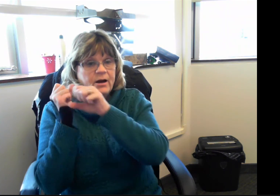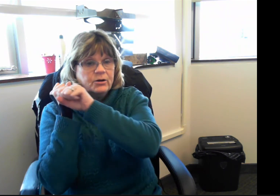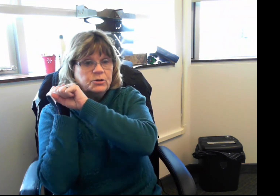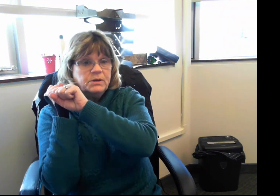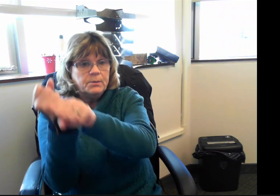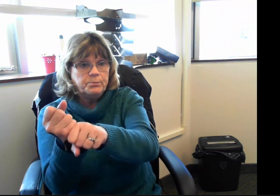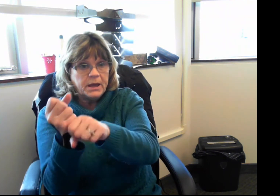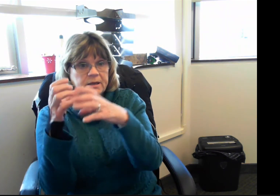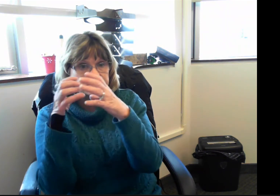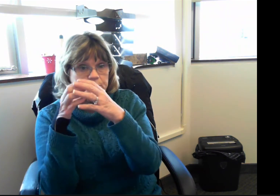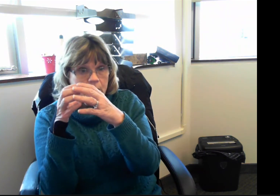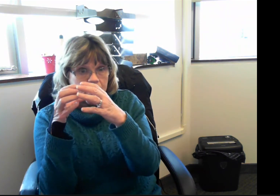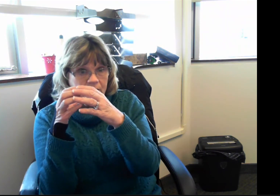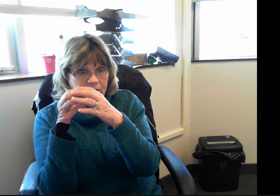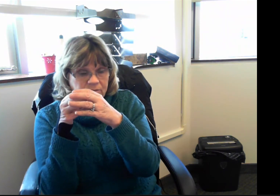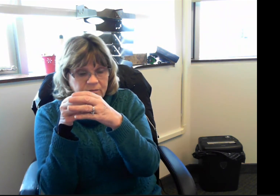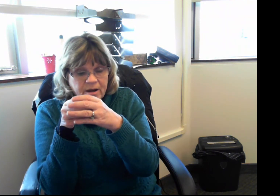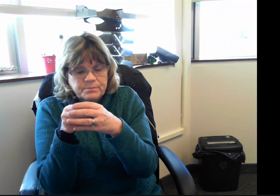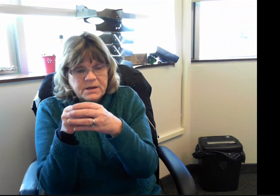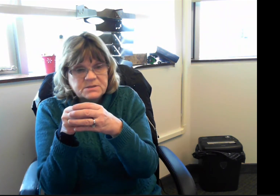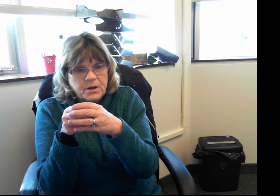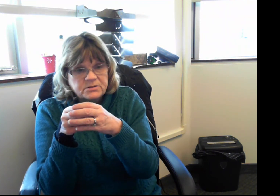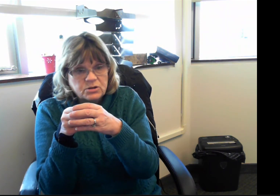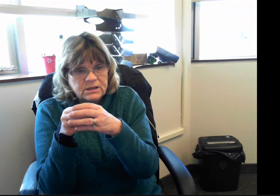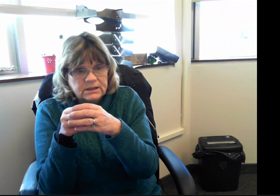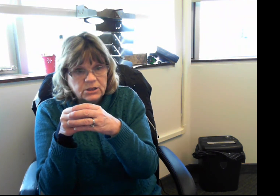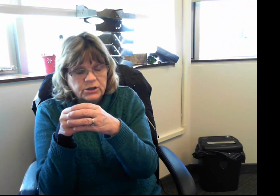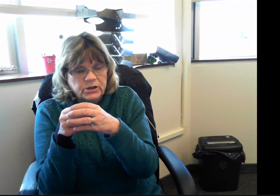Now it could be a baseball, right? Baseballs are littler.